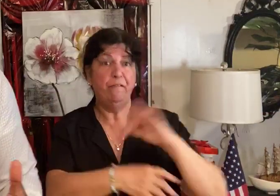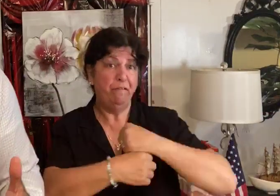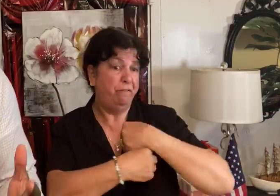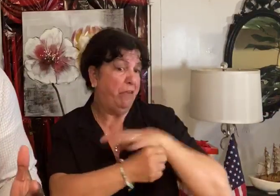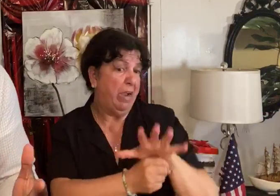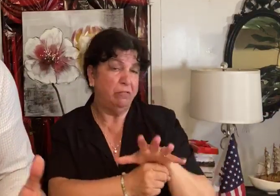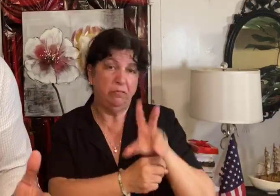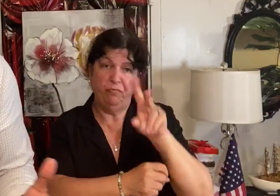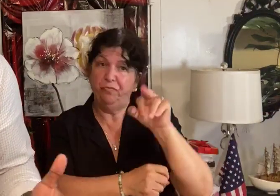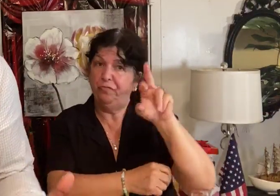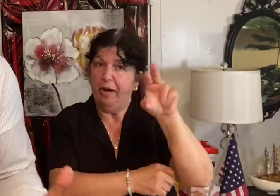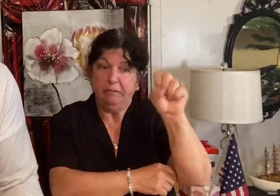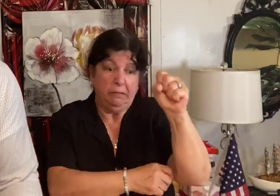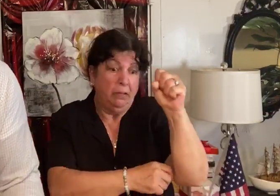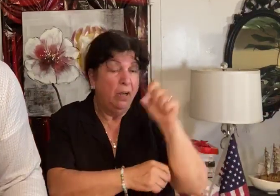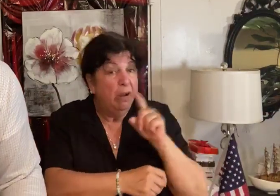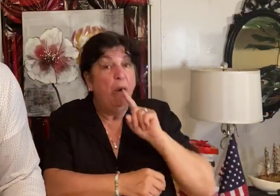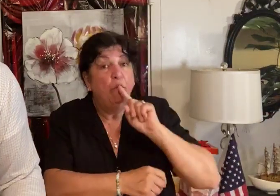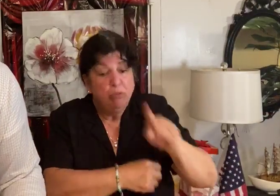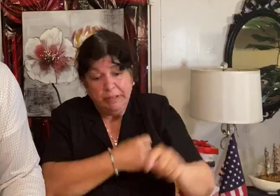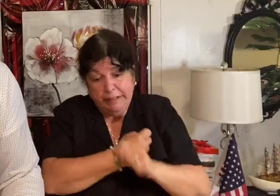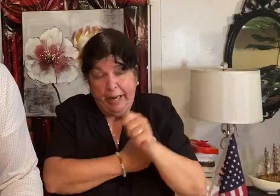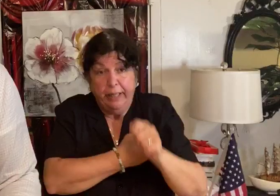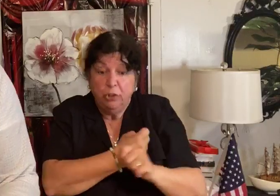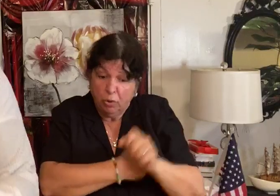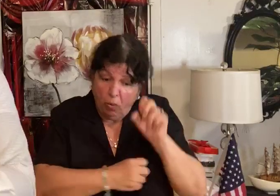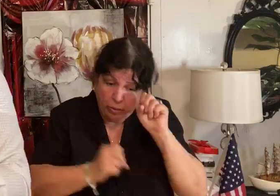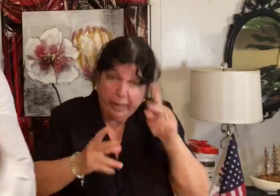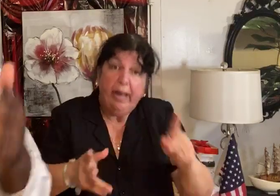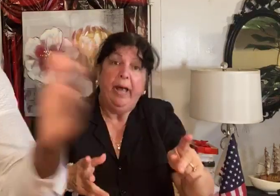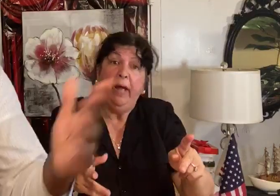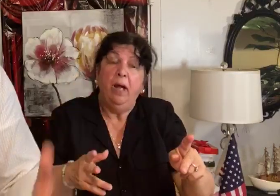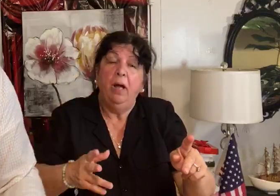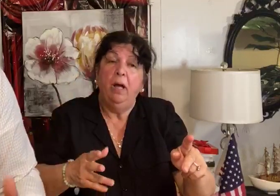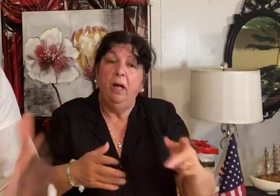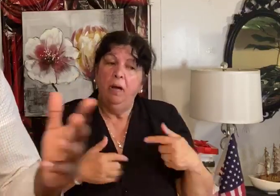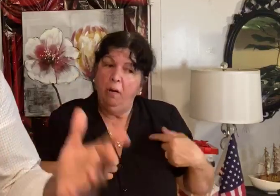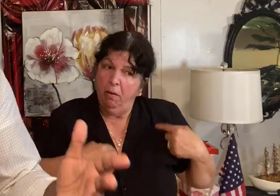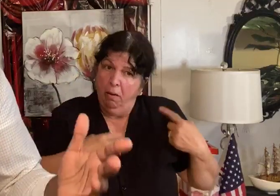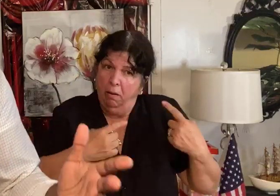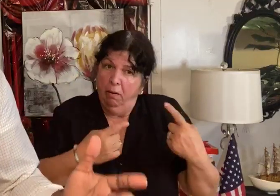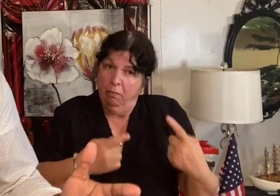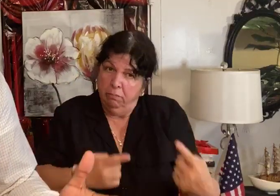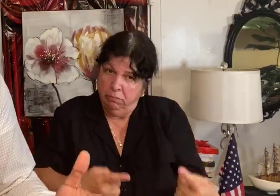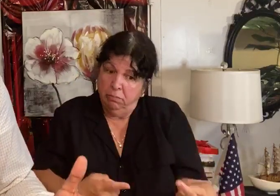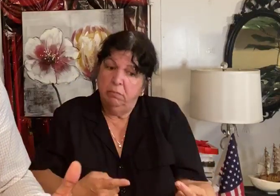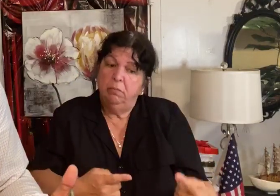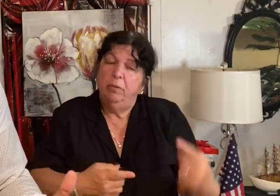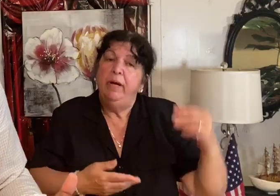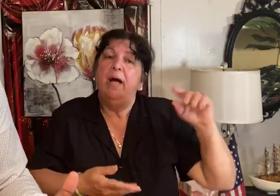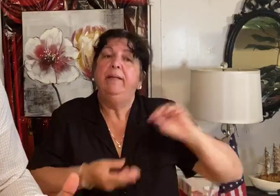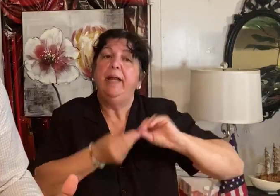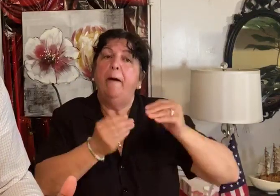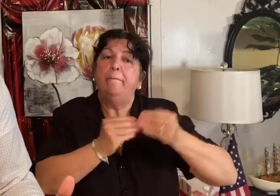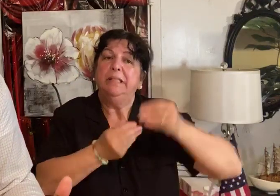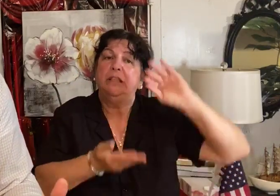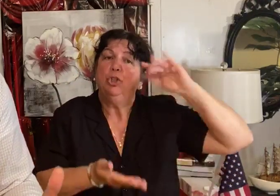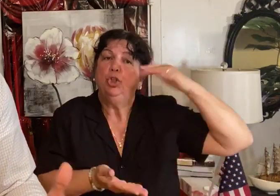virus was a real thing, okay? But the numbers are